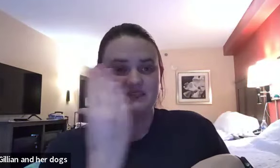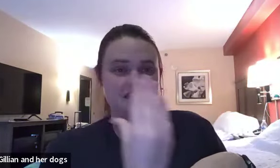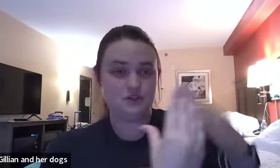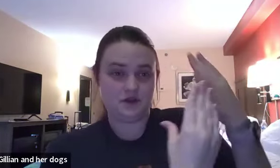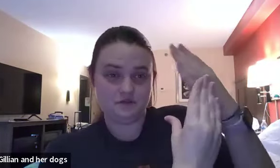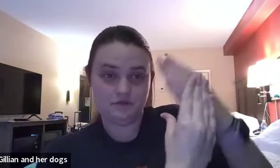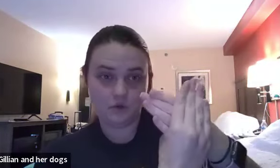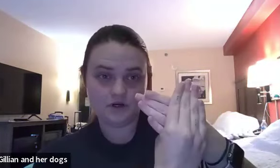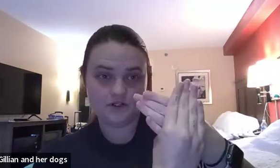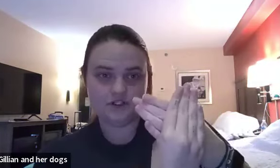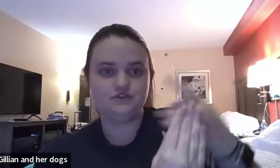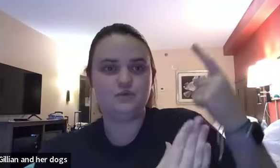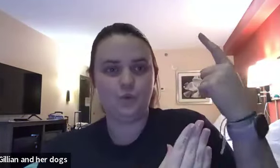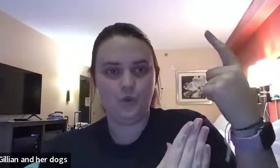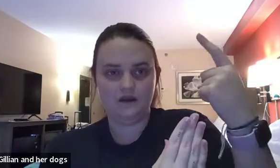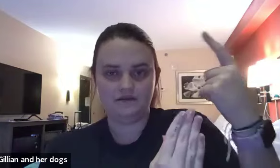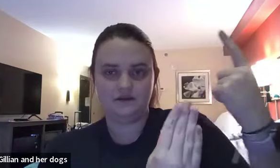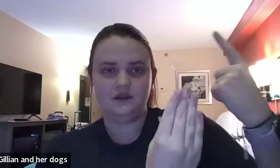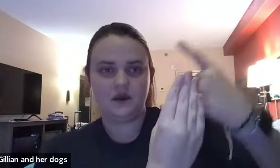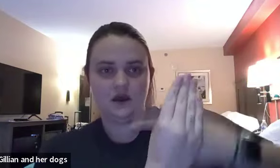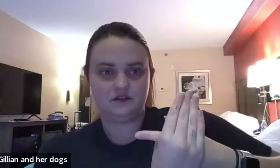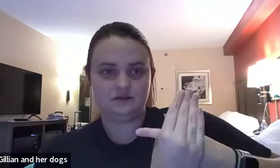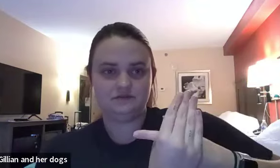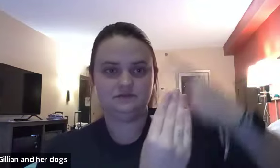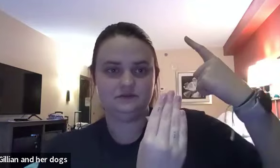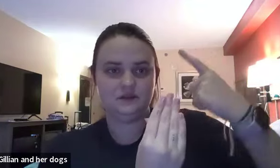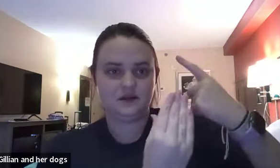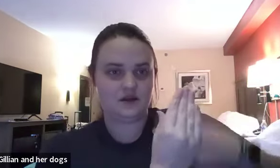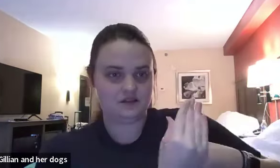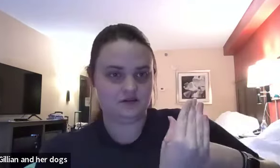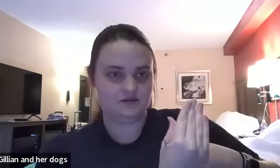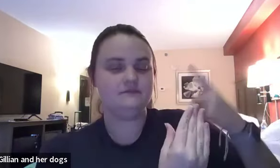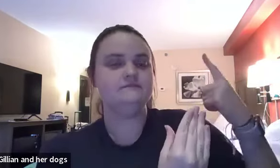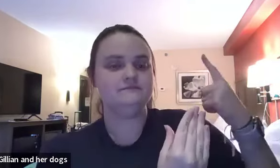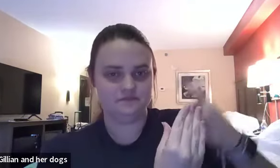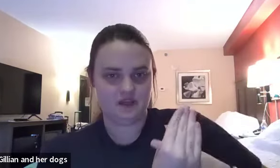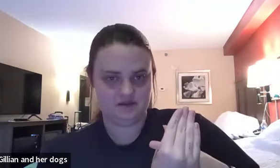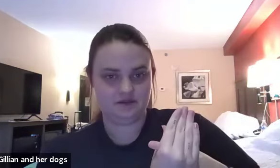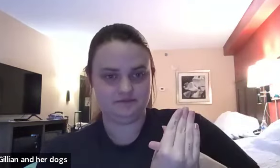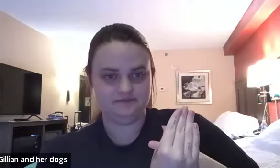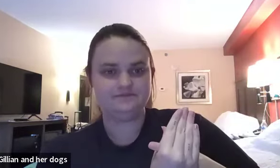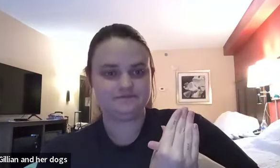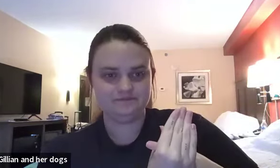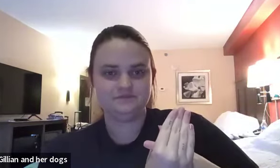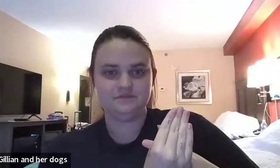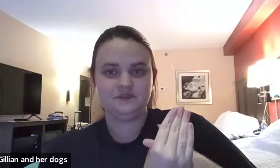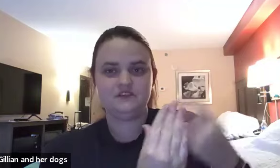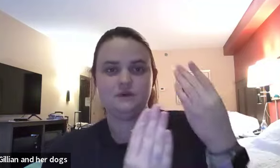instead of doing the four, you do one. Hot dog. Hot dog. Hot dog. So we have